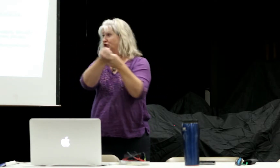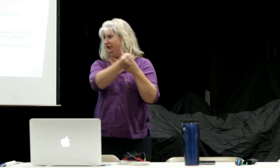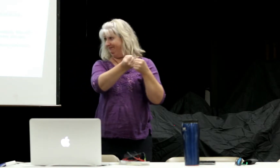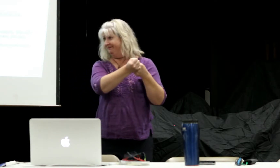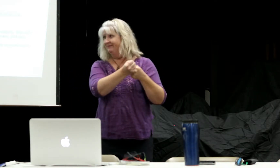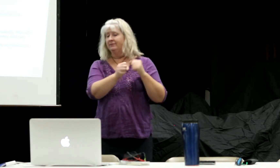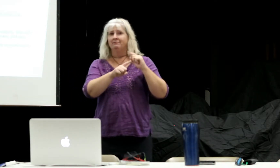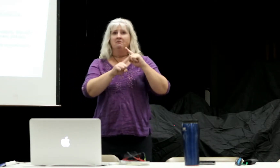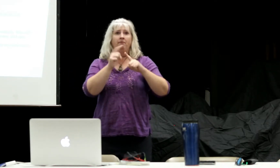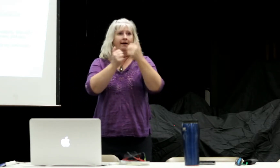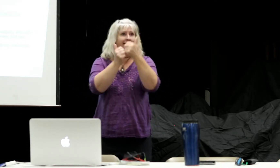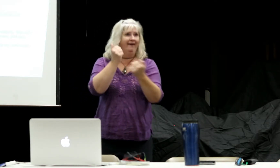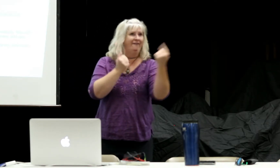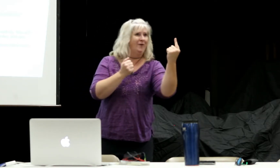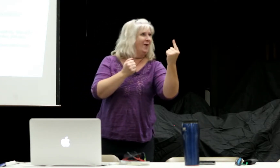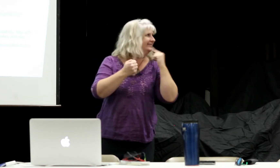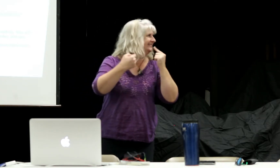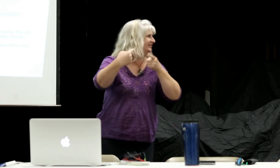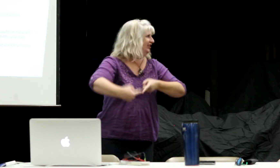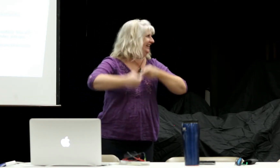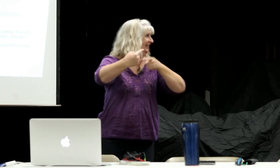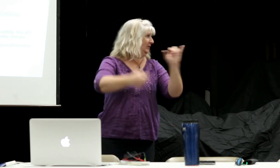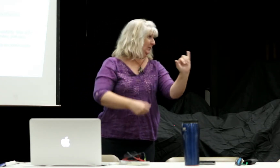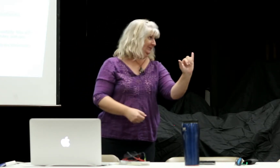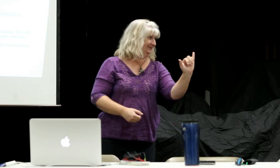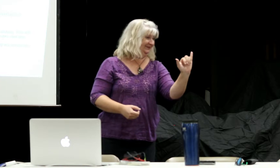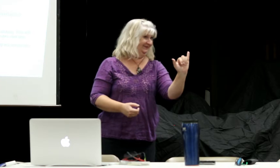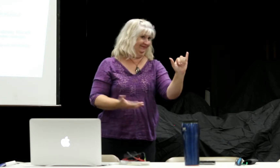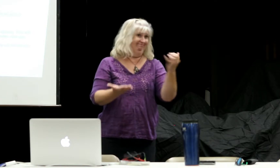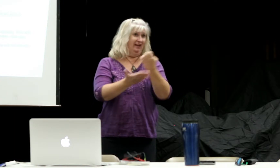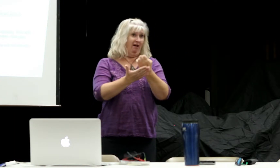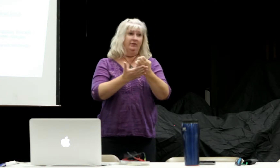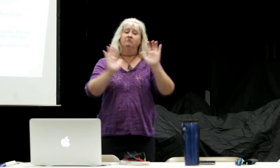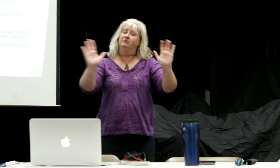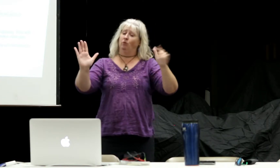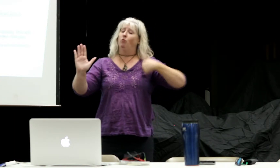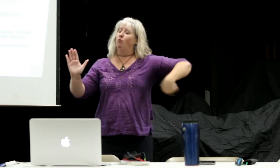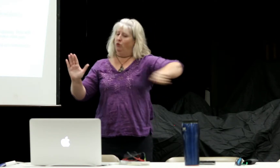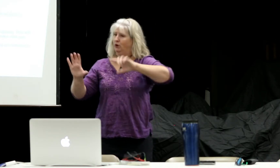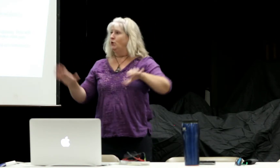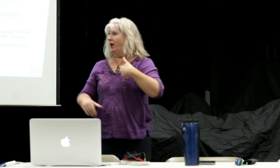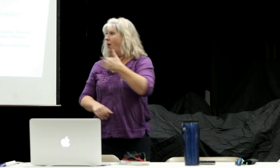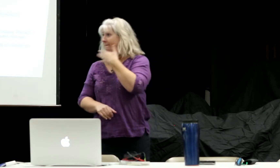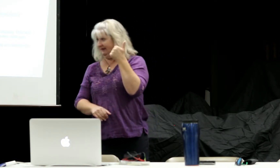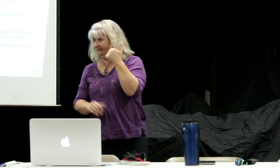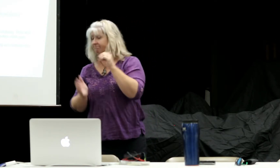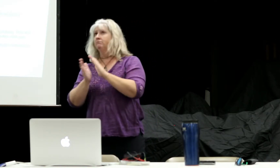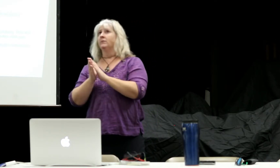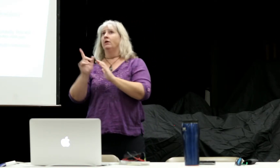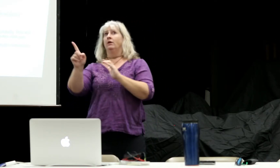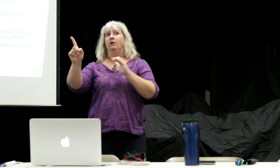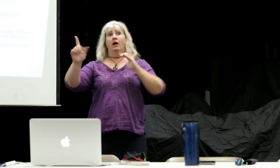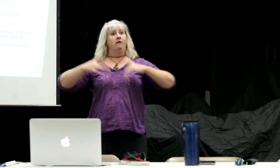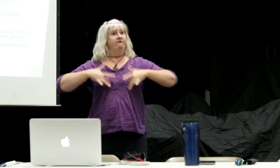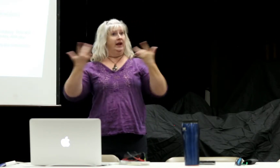with the economy. So we want to make sure that we're able to perform, that we're able to host a good event. We know that everyone's struggling right